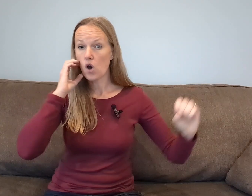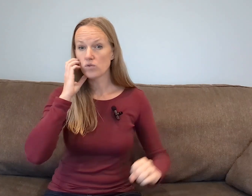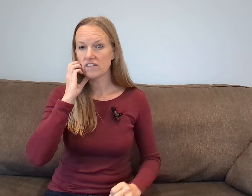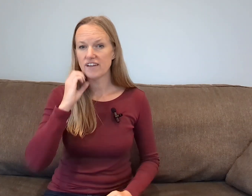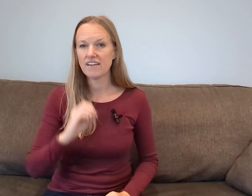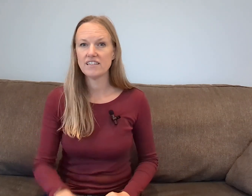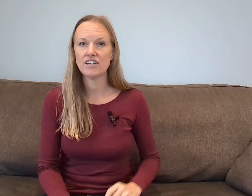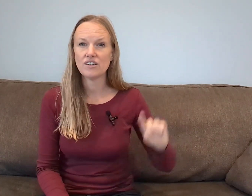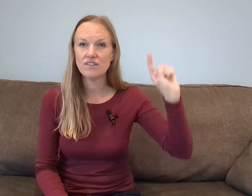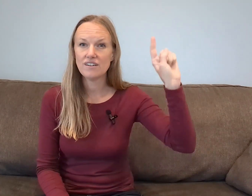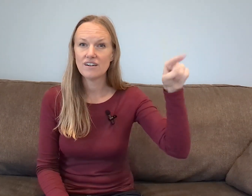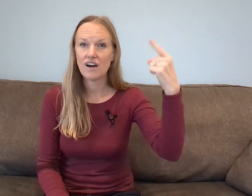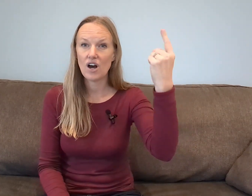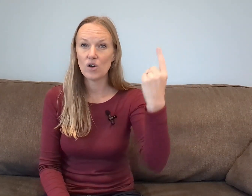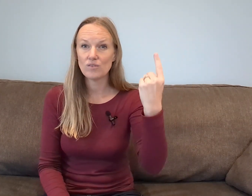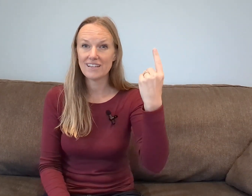only found in you. Only.